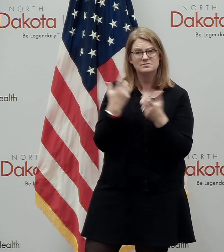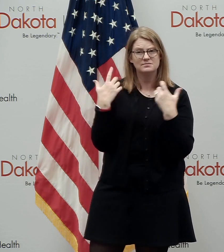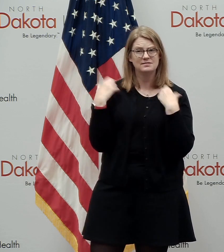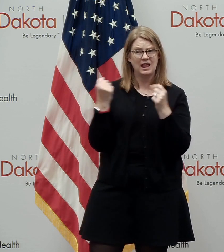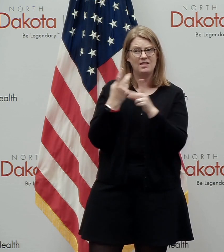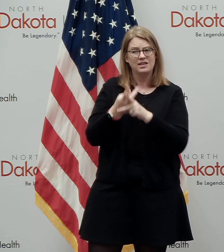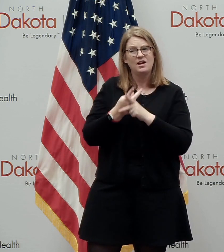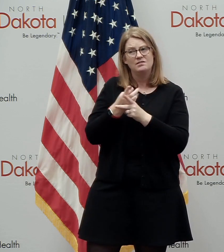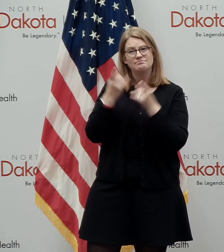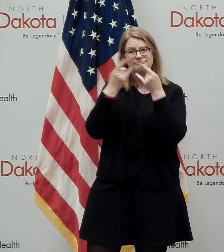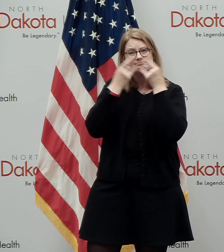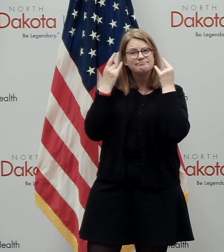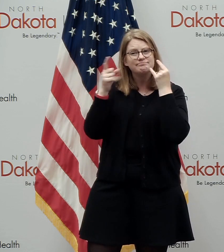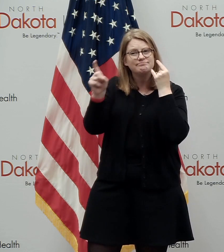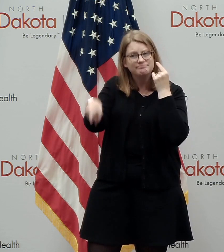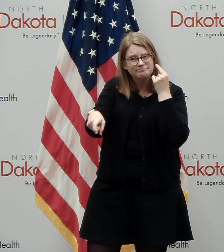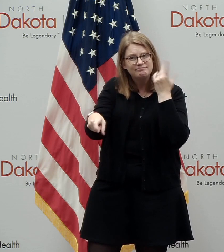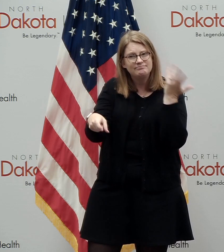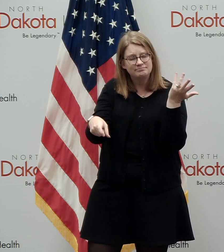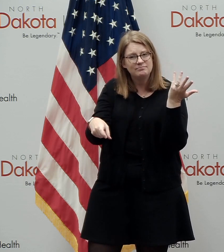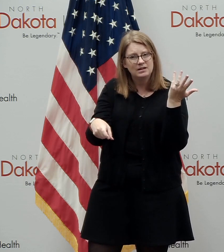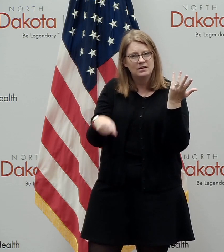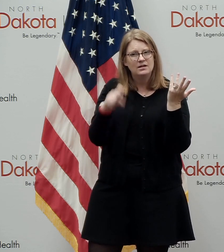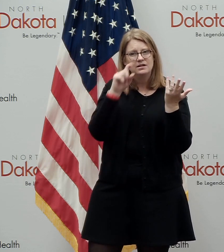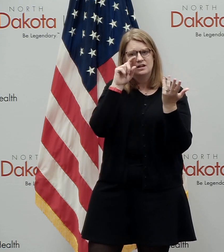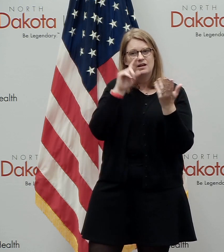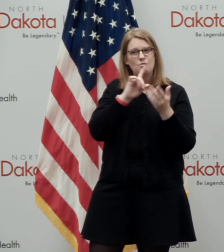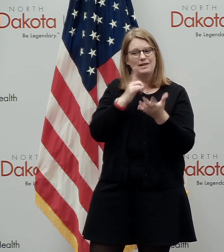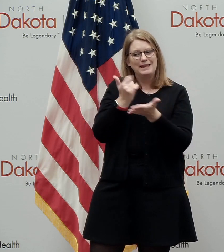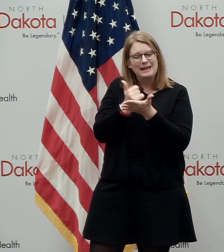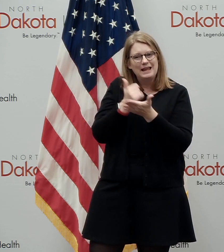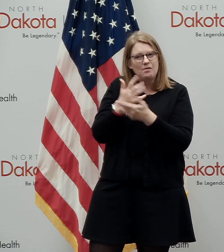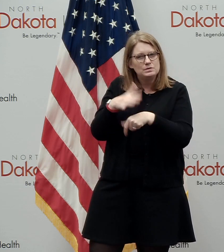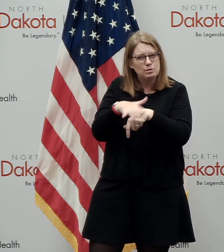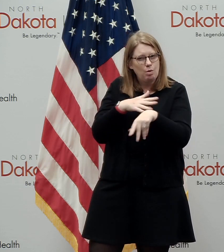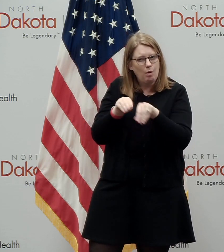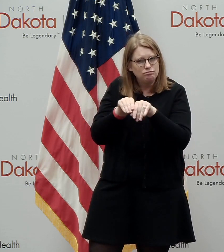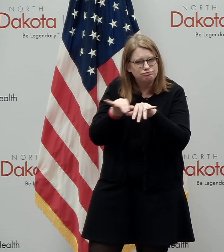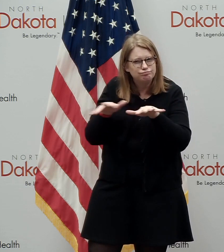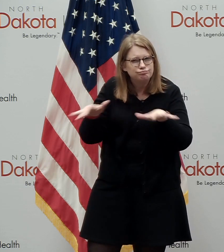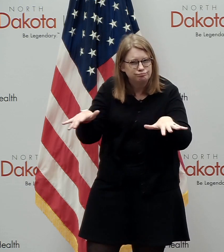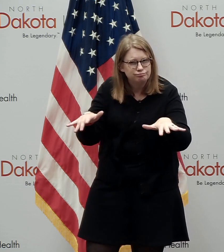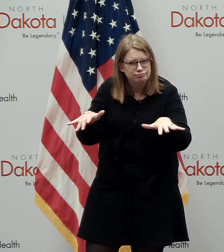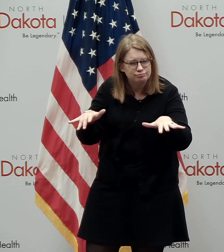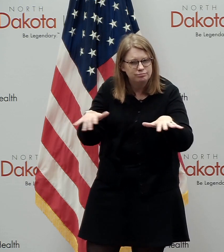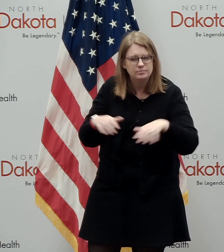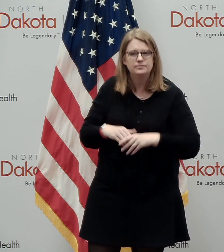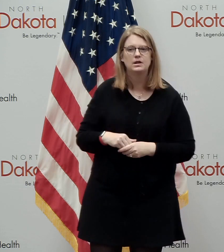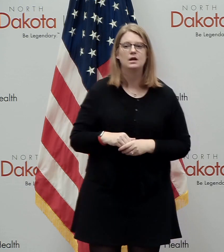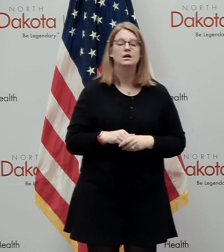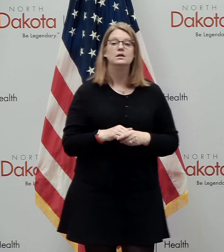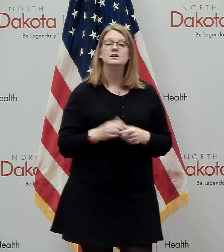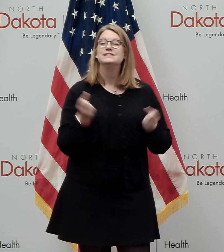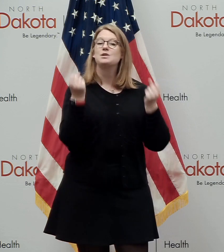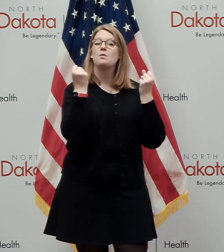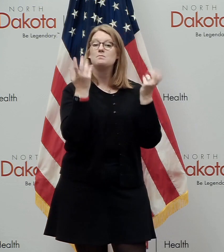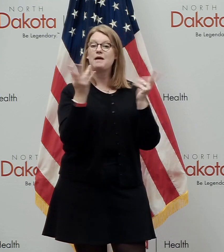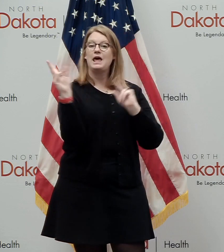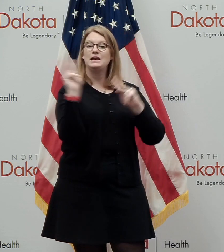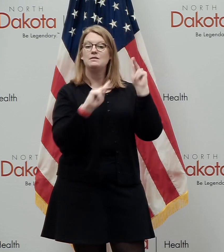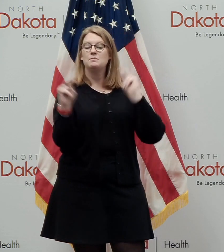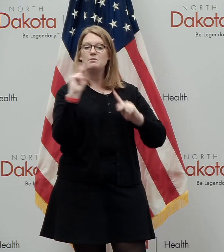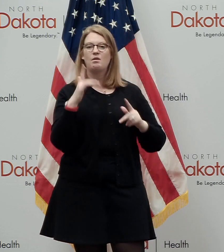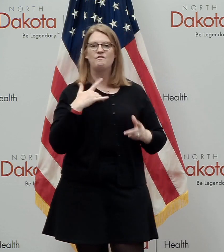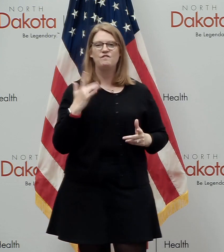that masks really, truly work in slowing the risk of infection. So we know that there's a big portion of North Dakotans getting up